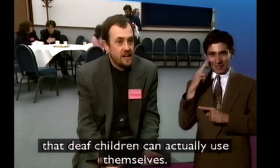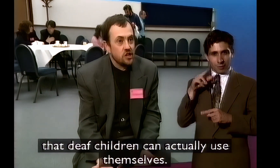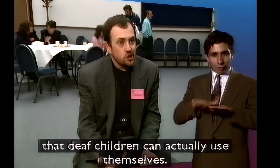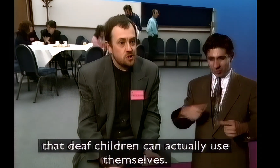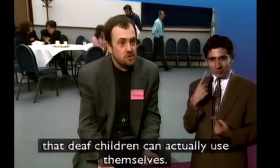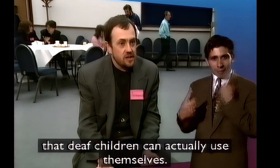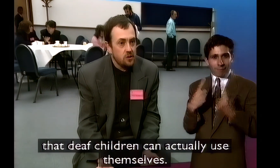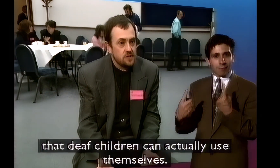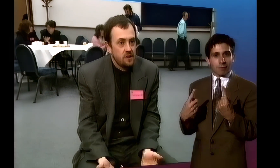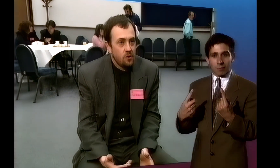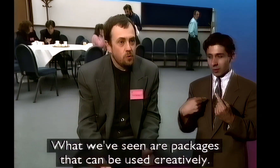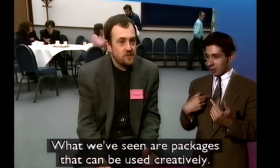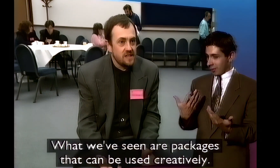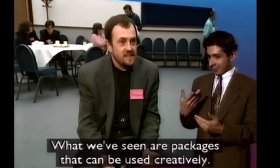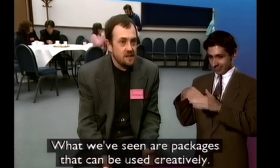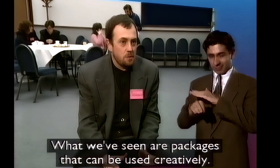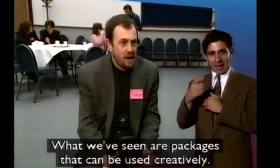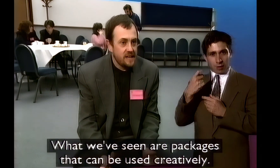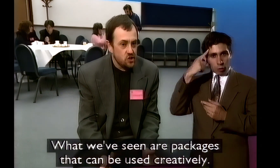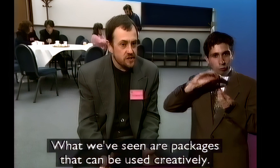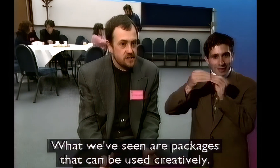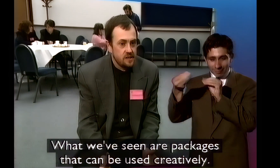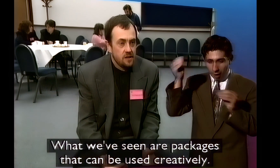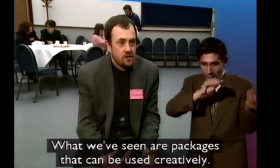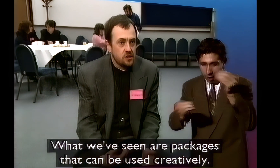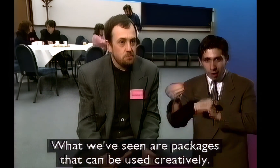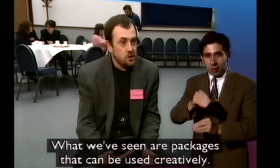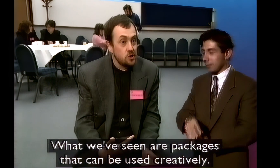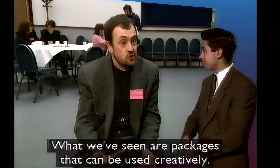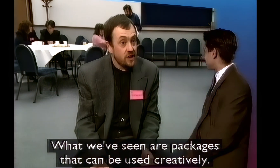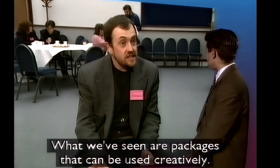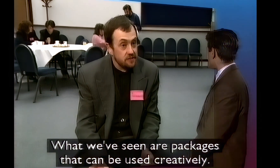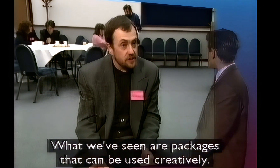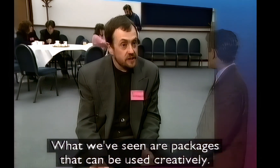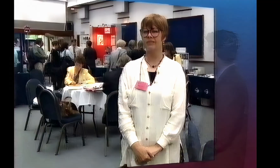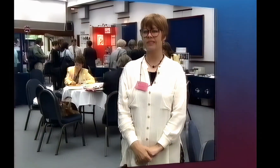actually use themselves. What we've seen are packages that can be used creatively.